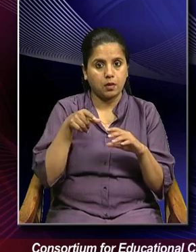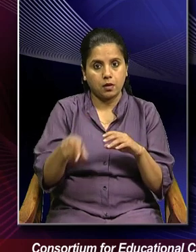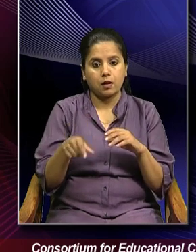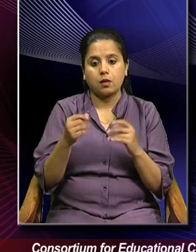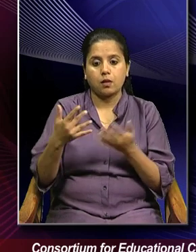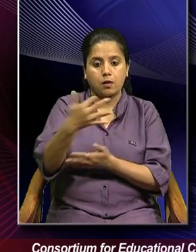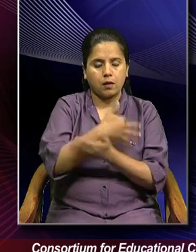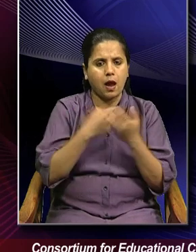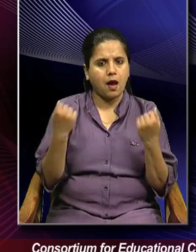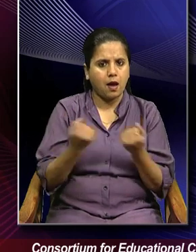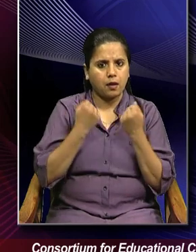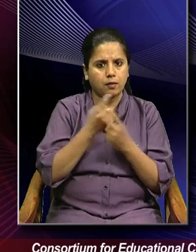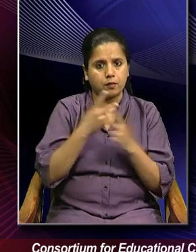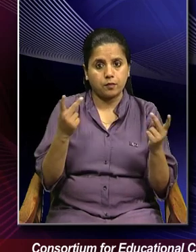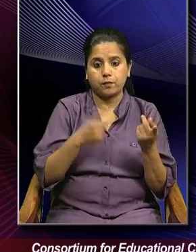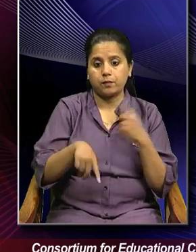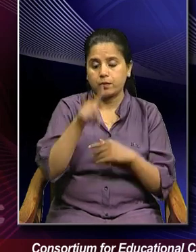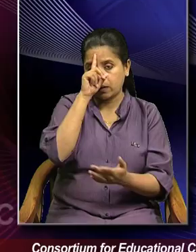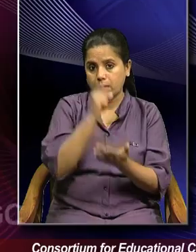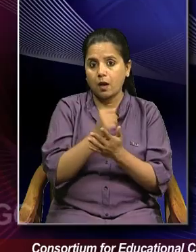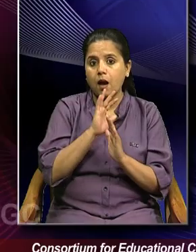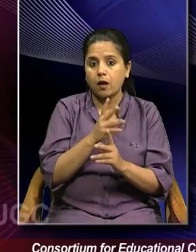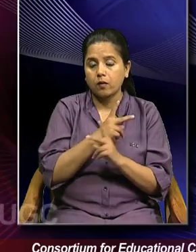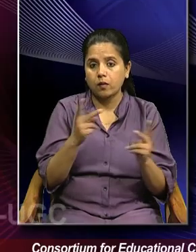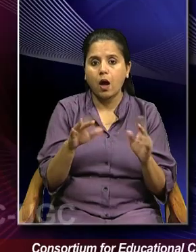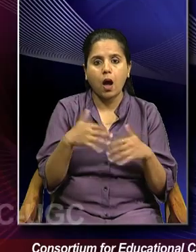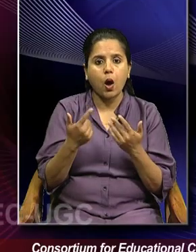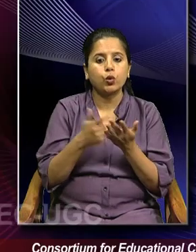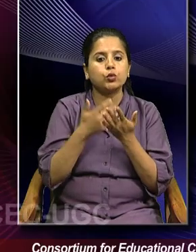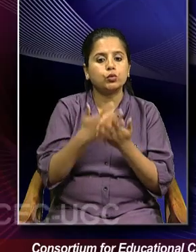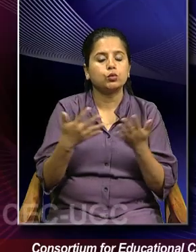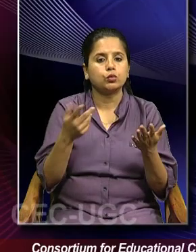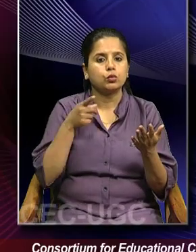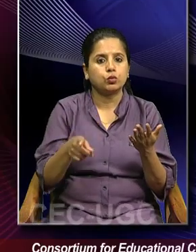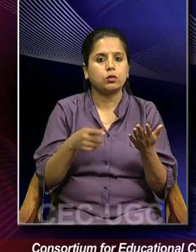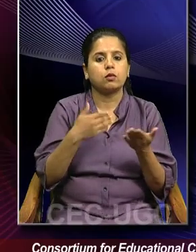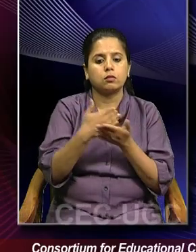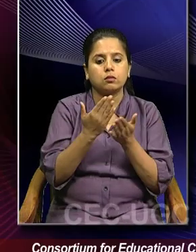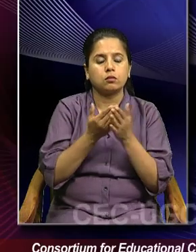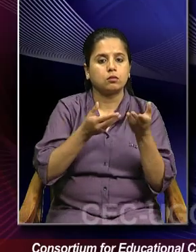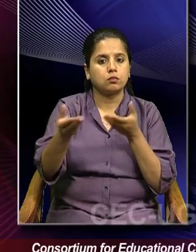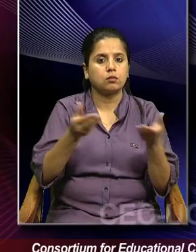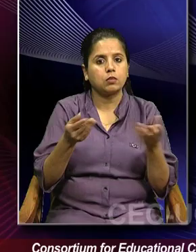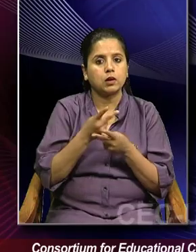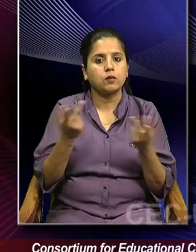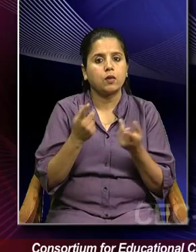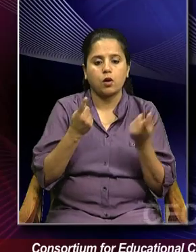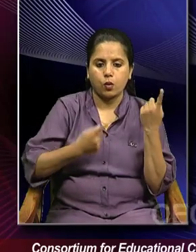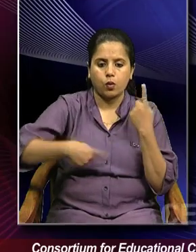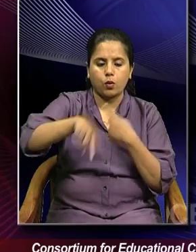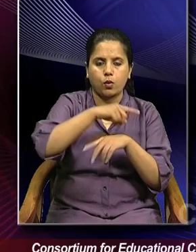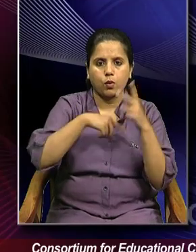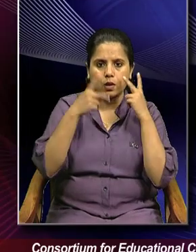consumption activities that determines how resources are allocated amongst all